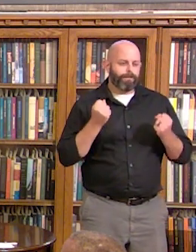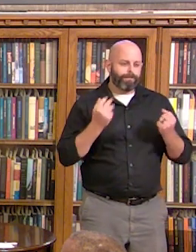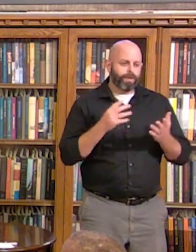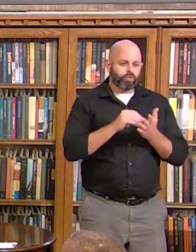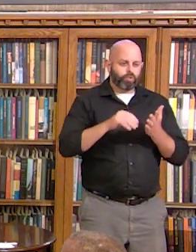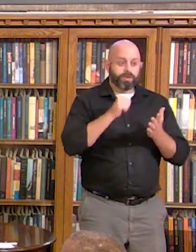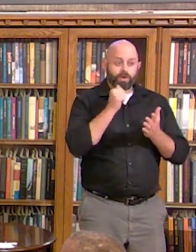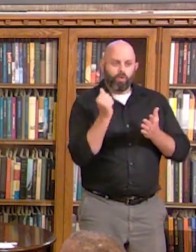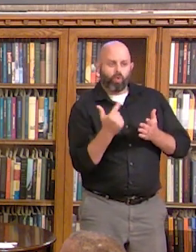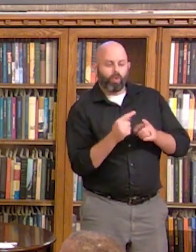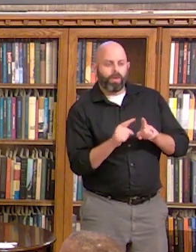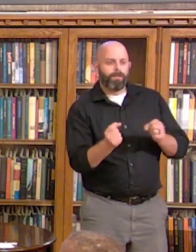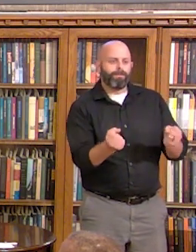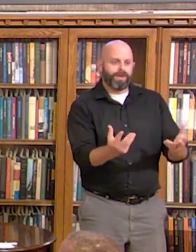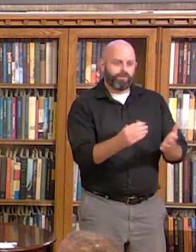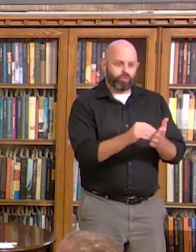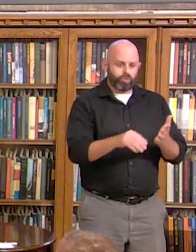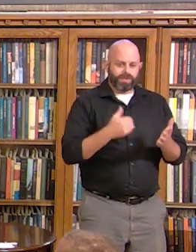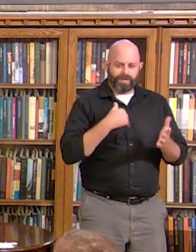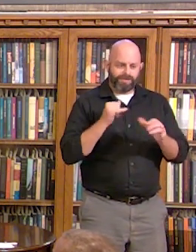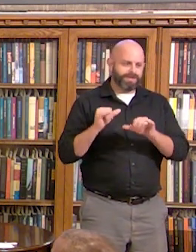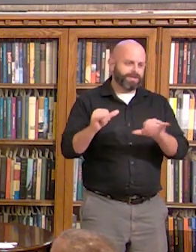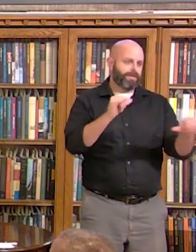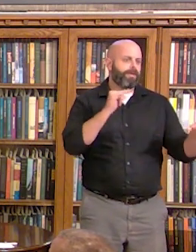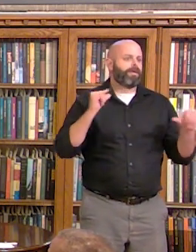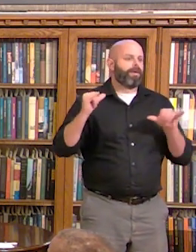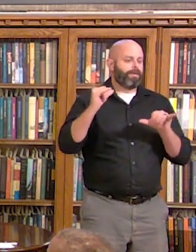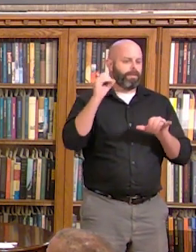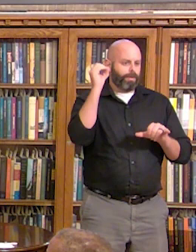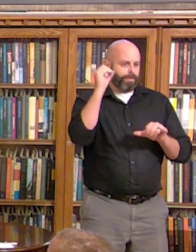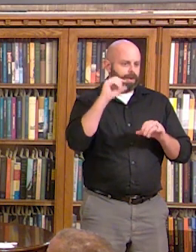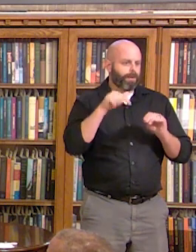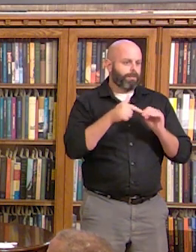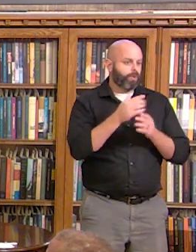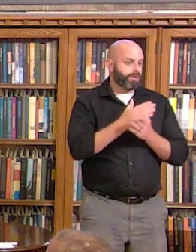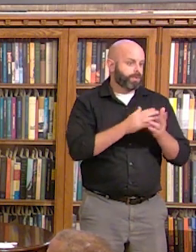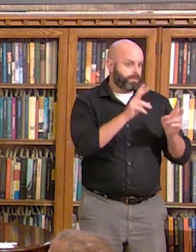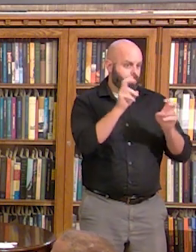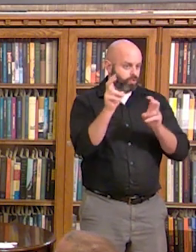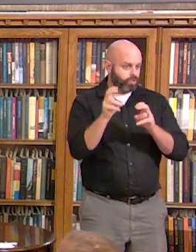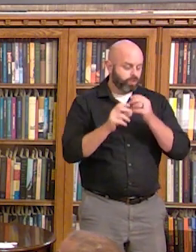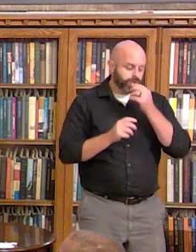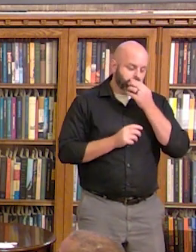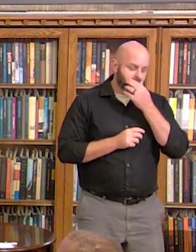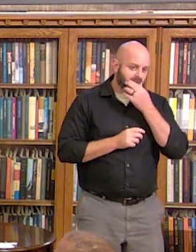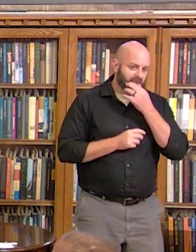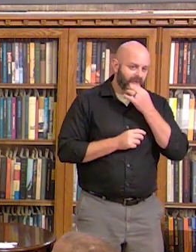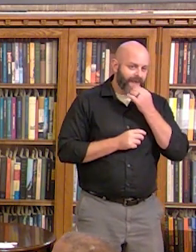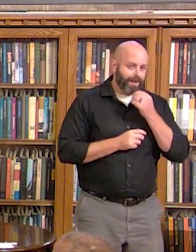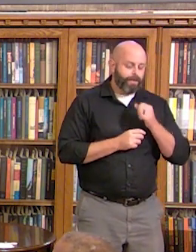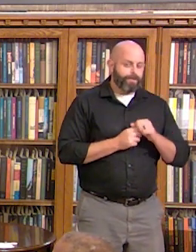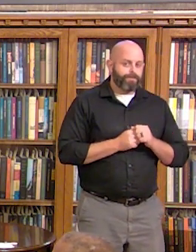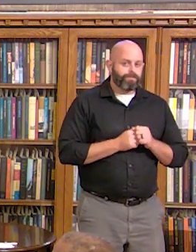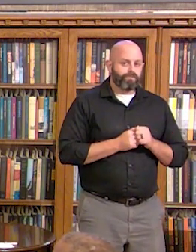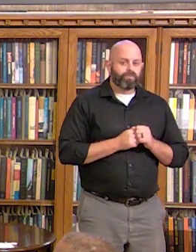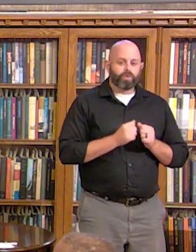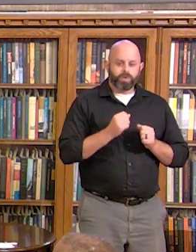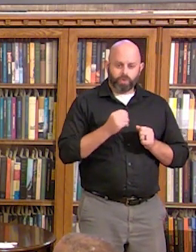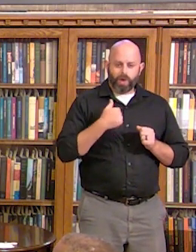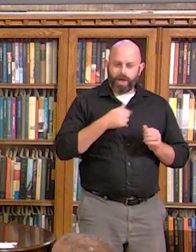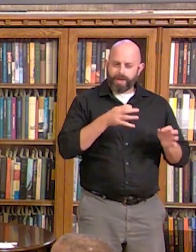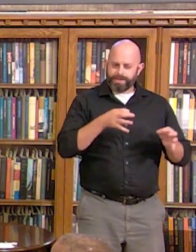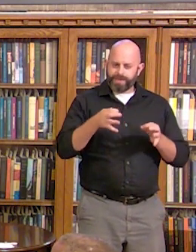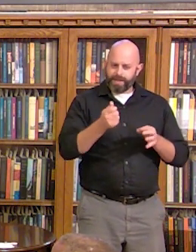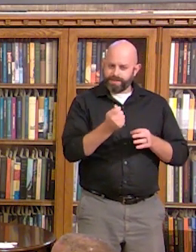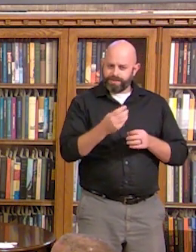not all but many of the students have the same opinion about some of these um issues um so I decided several